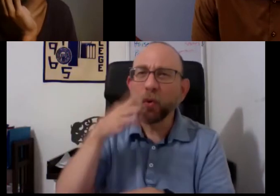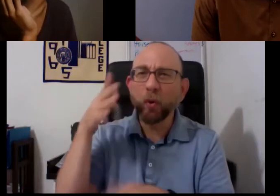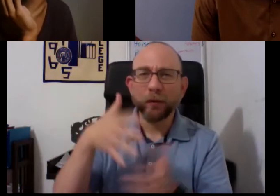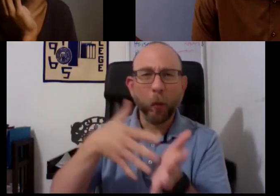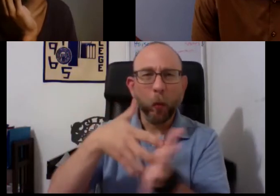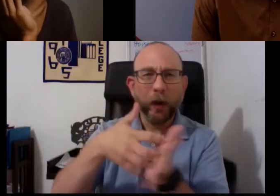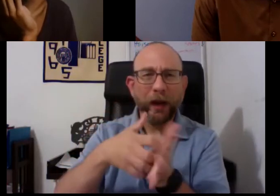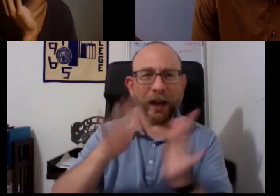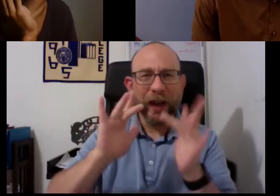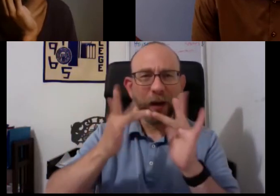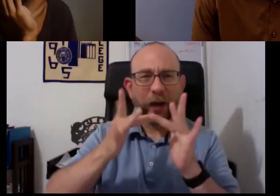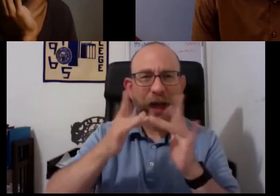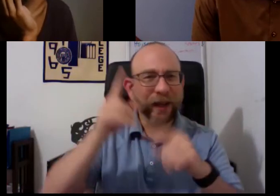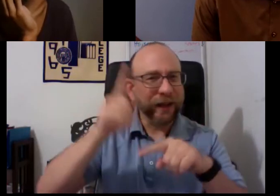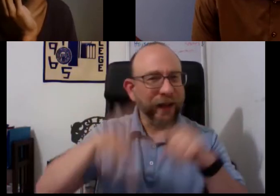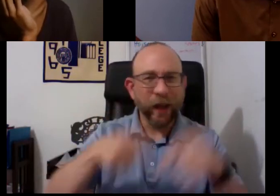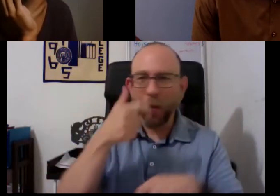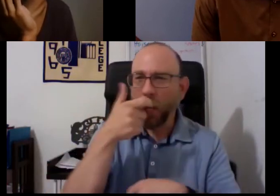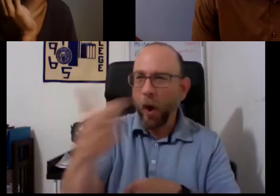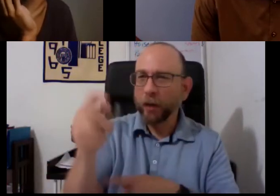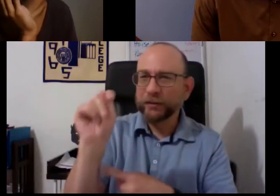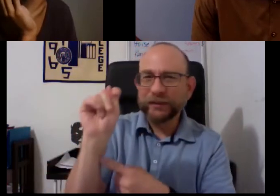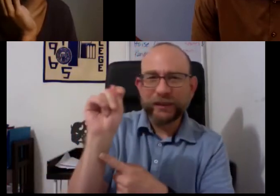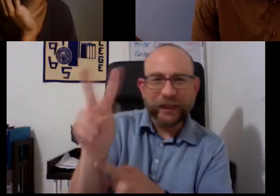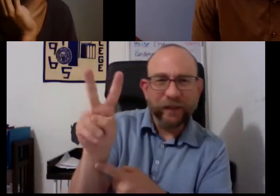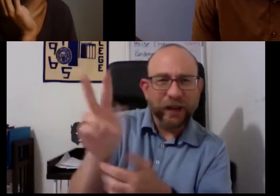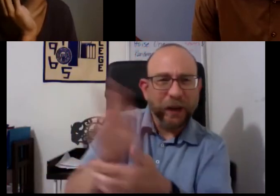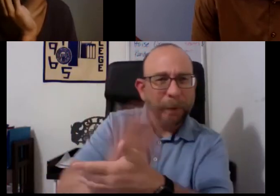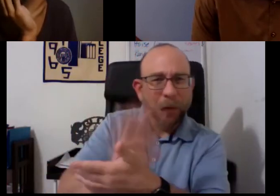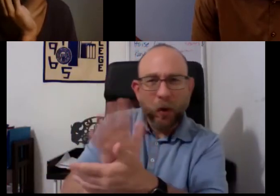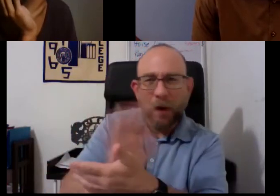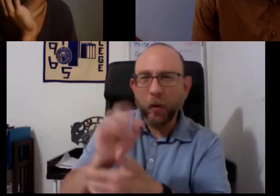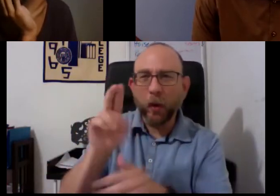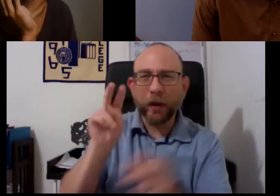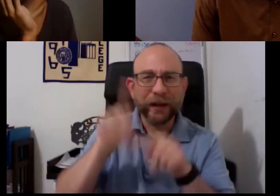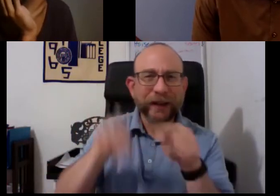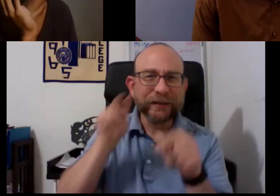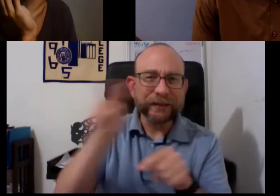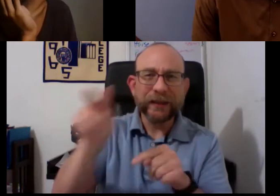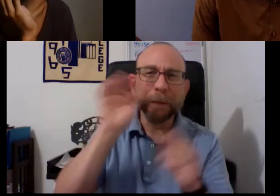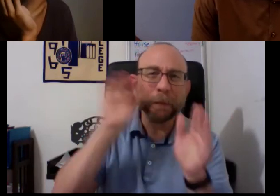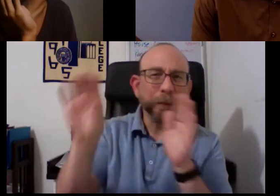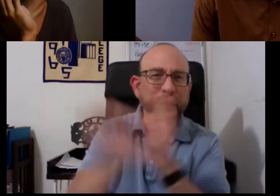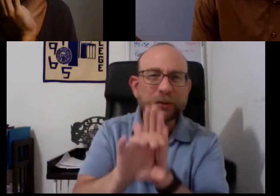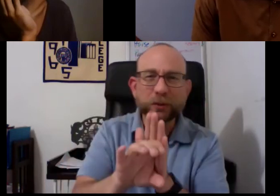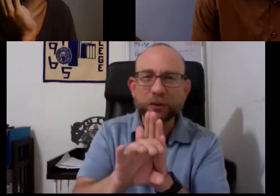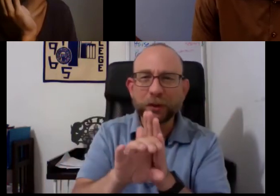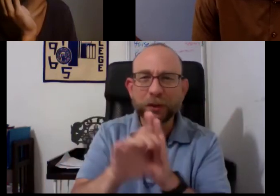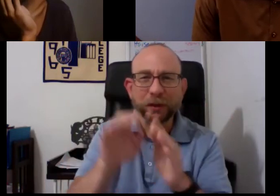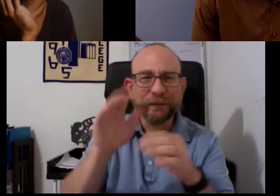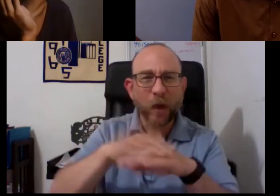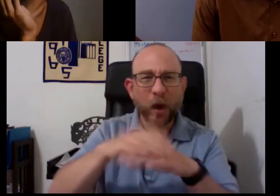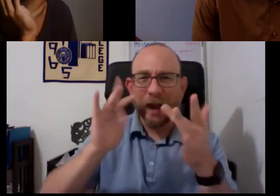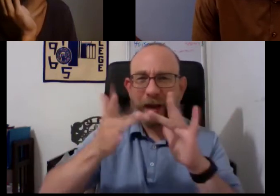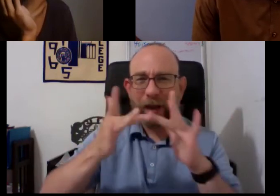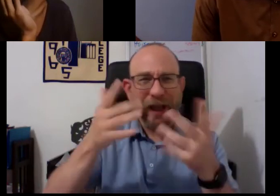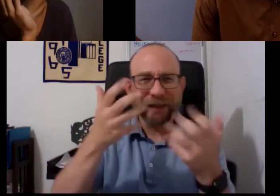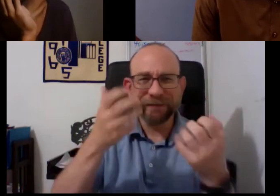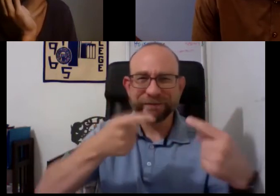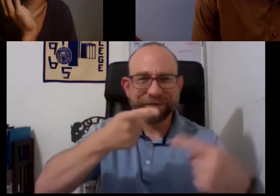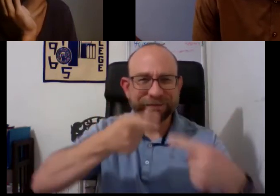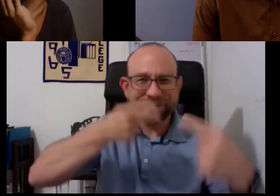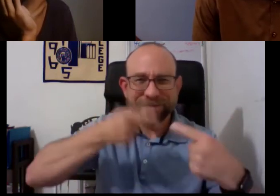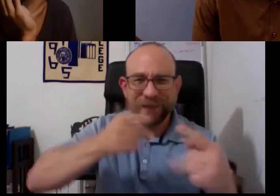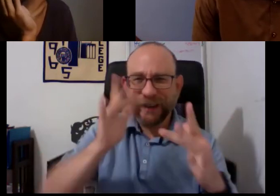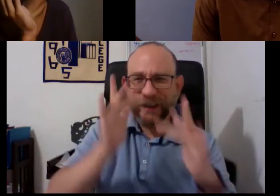at many things of how we talk about how other countries maybe don't have images that are